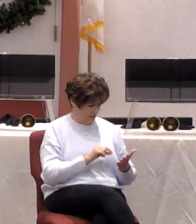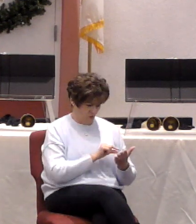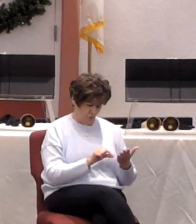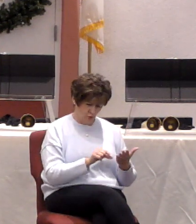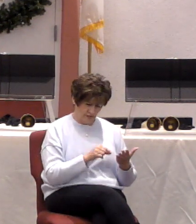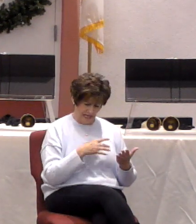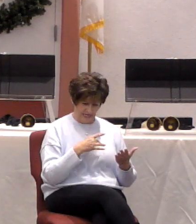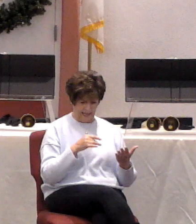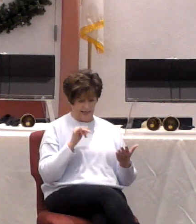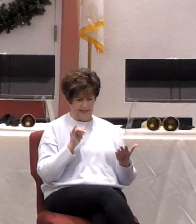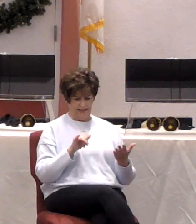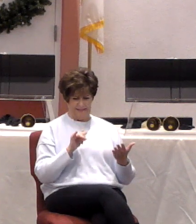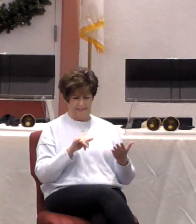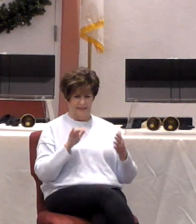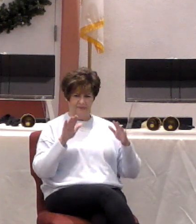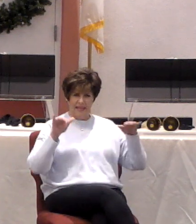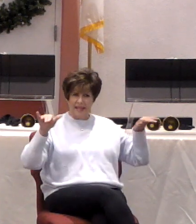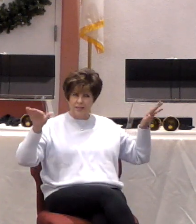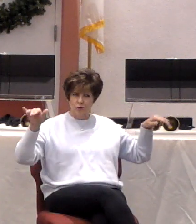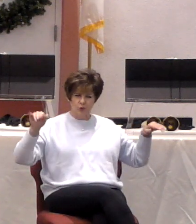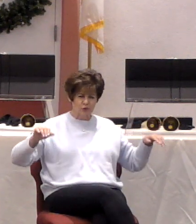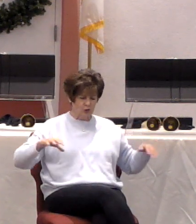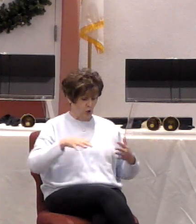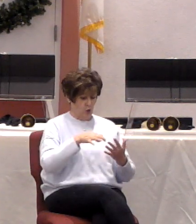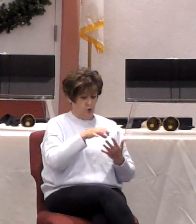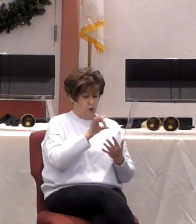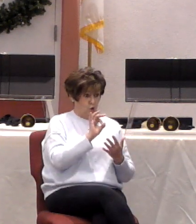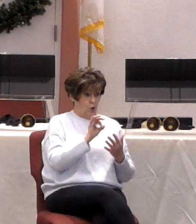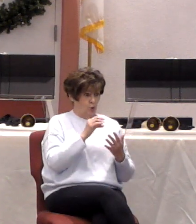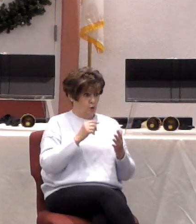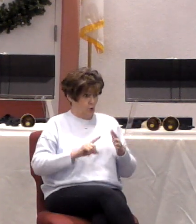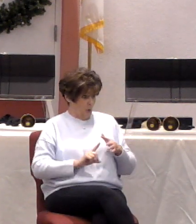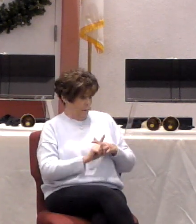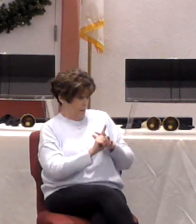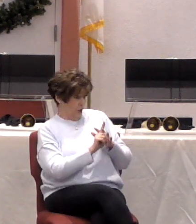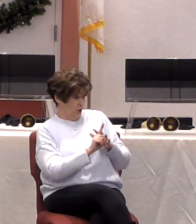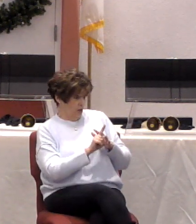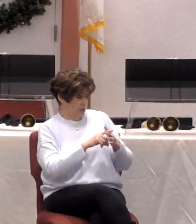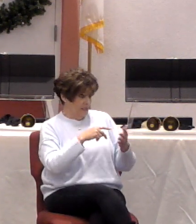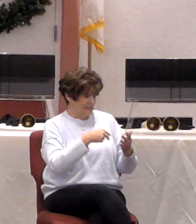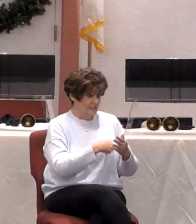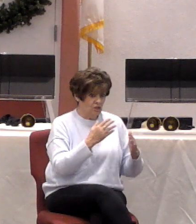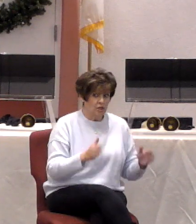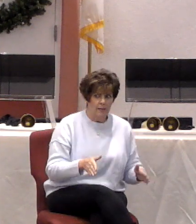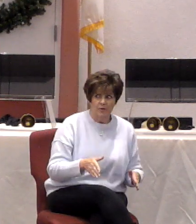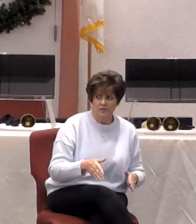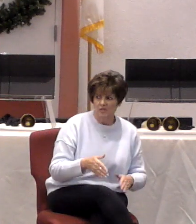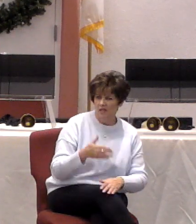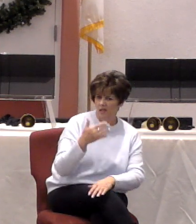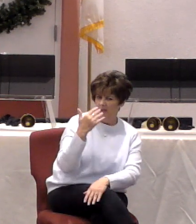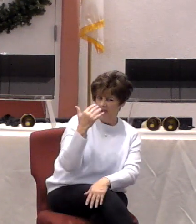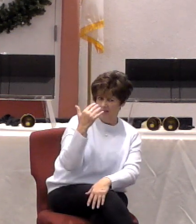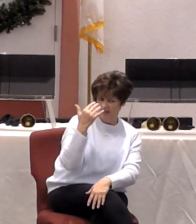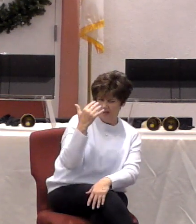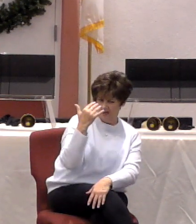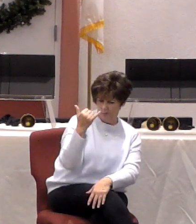it's that the angels chose to appear to shepherds. Why would that mean something to me, or why would I care about